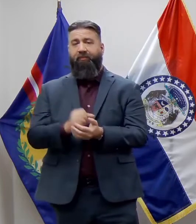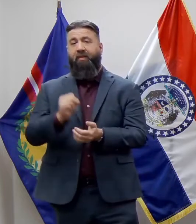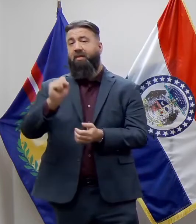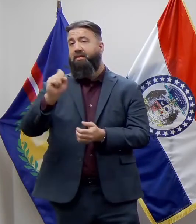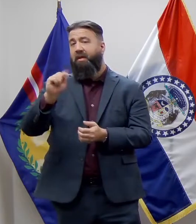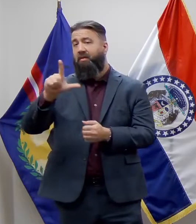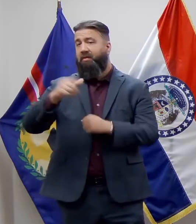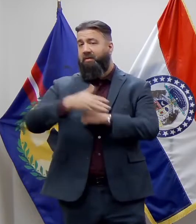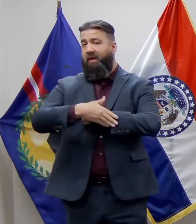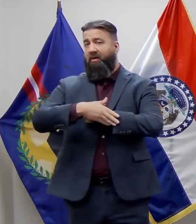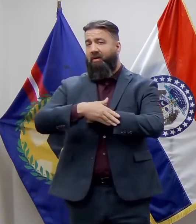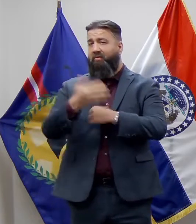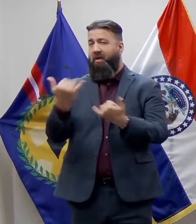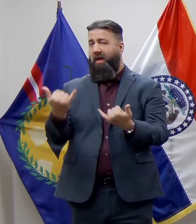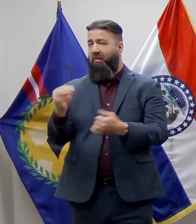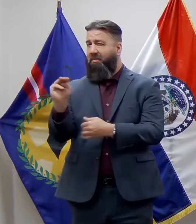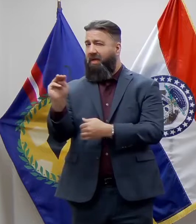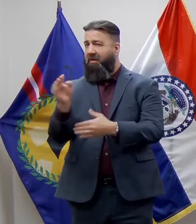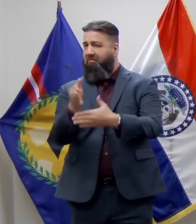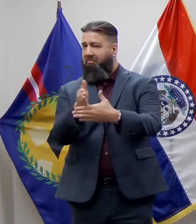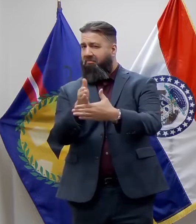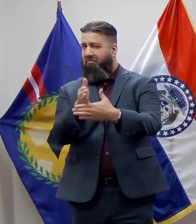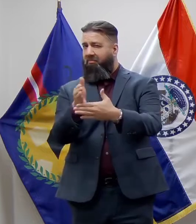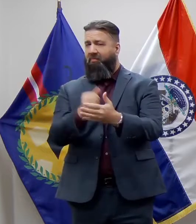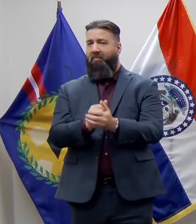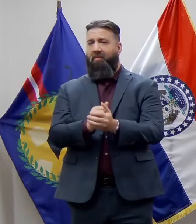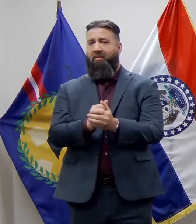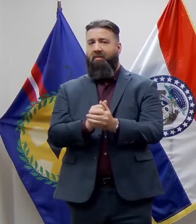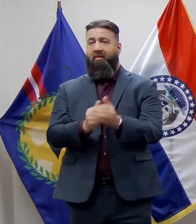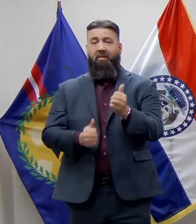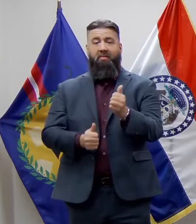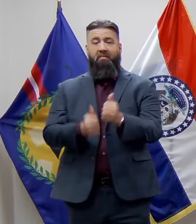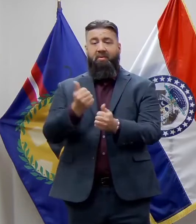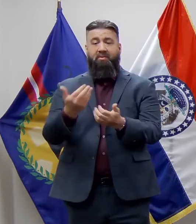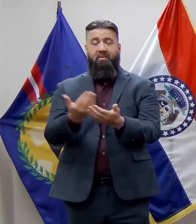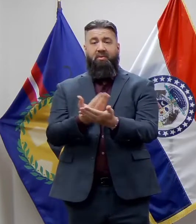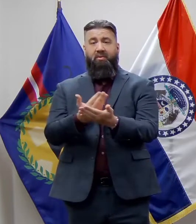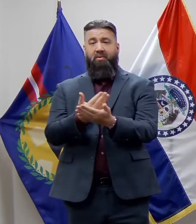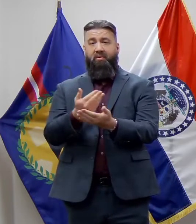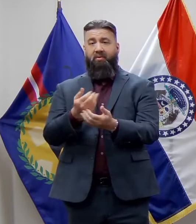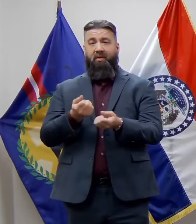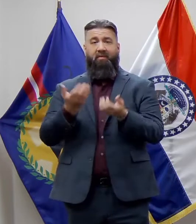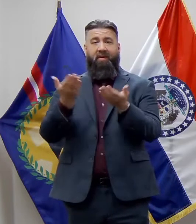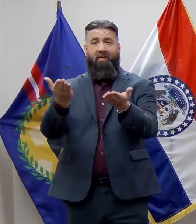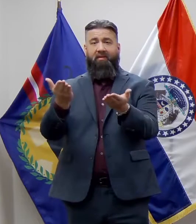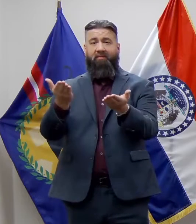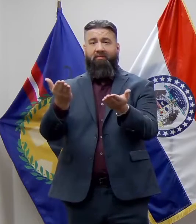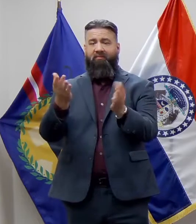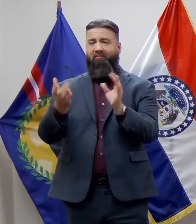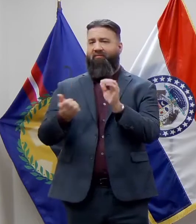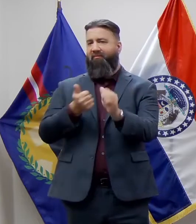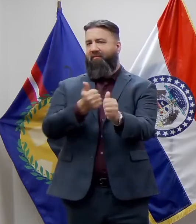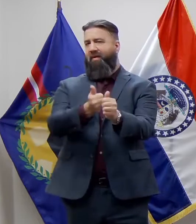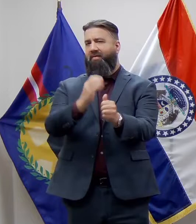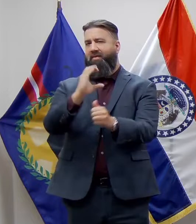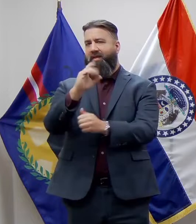County is at the medium level. Much of the new public health advisory addresses the new CDC